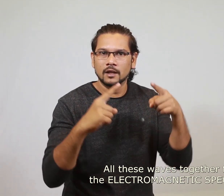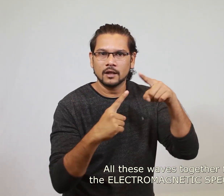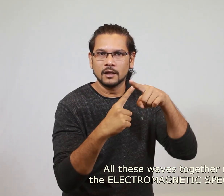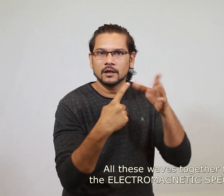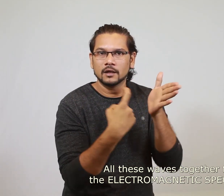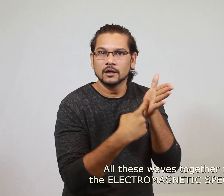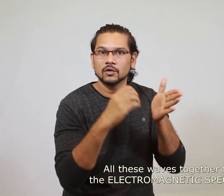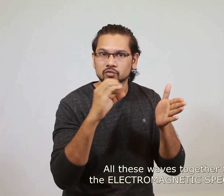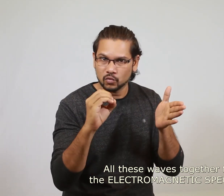spectrum.